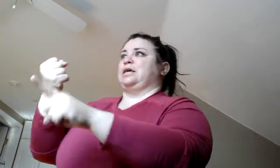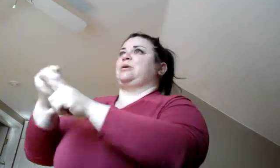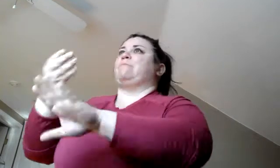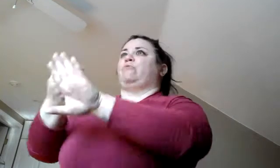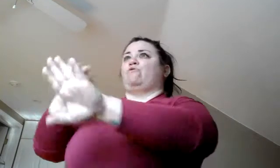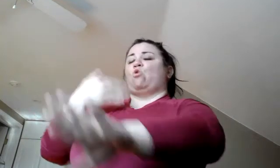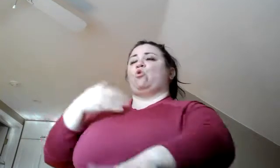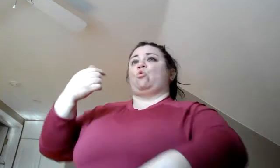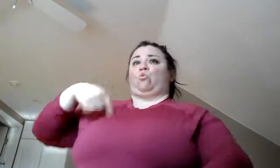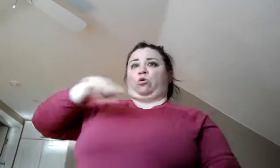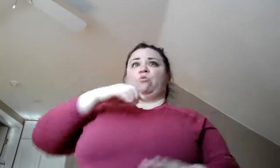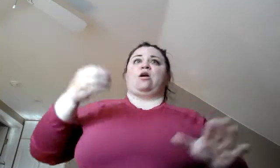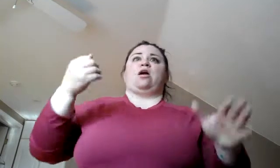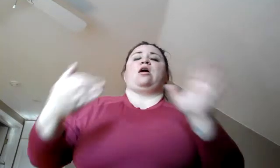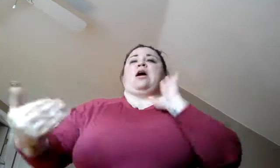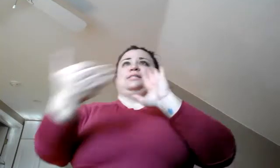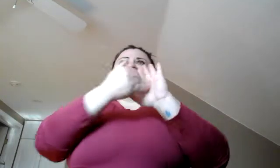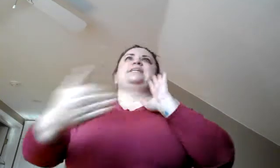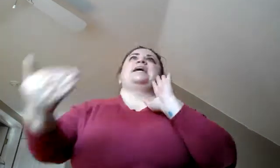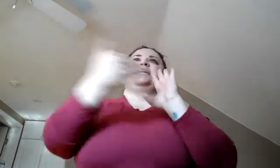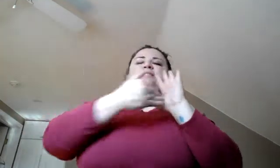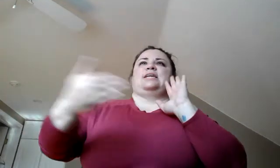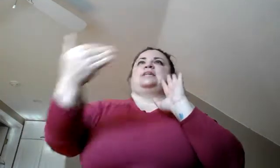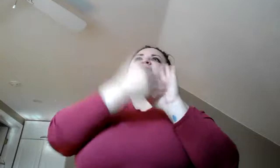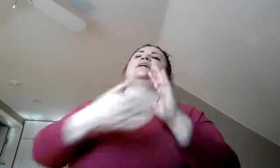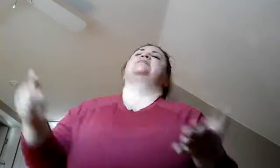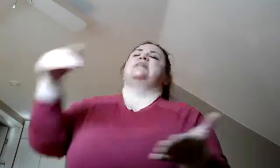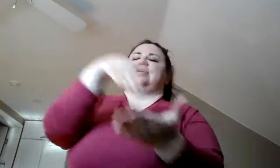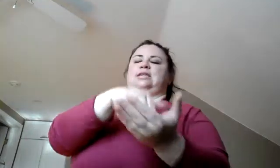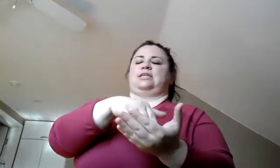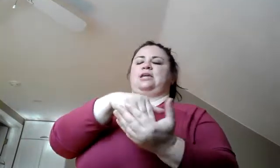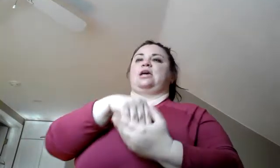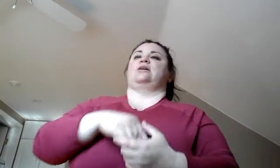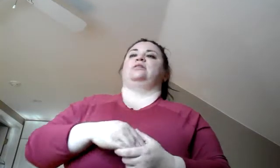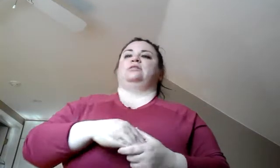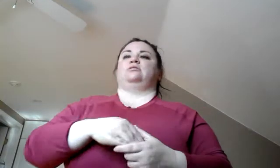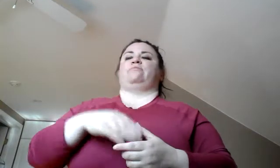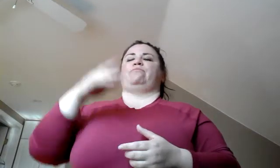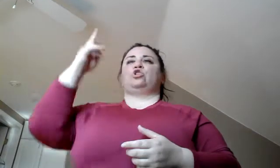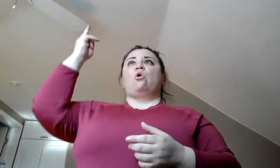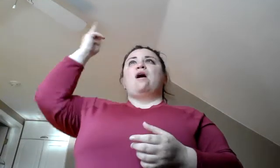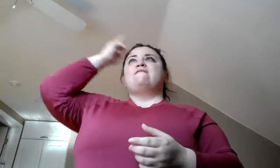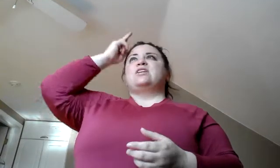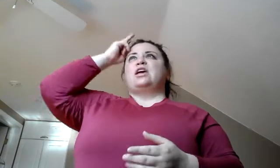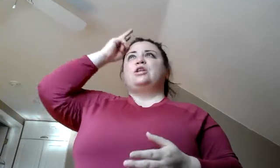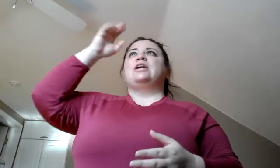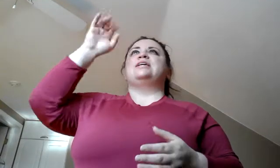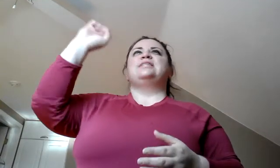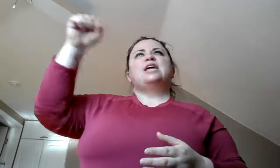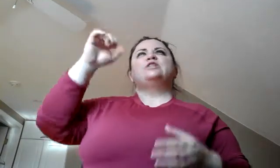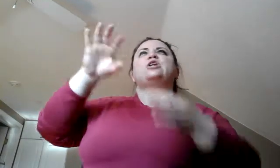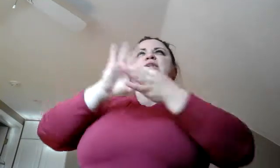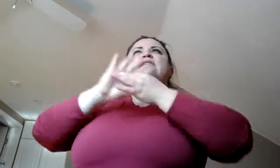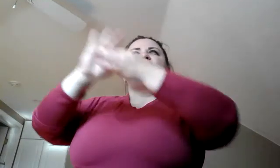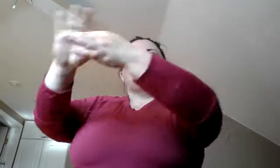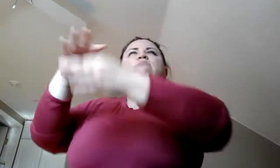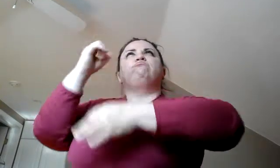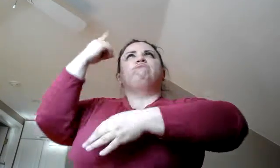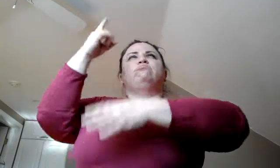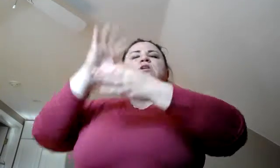preemptive strike. And then we get into Iraq. Afghanistan, yeah, I understand the connection, but people on the left, Democrats, have